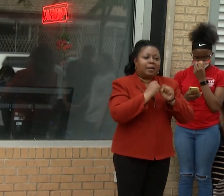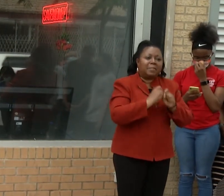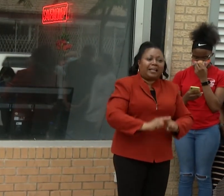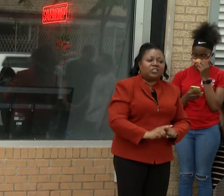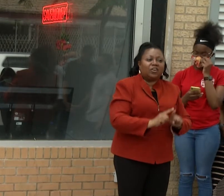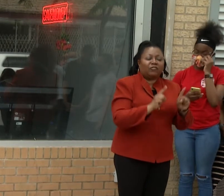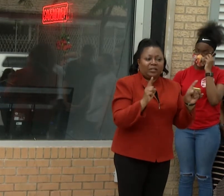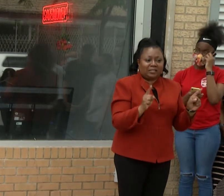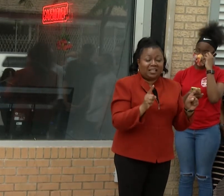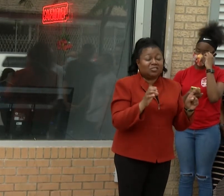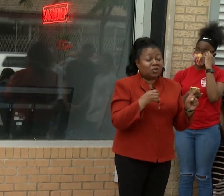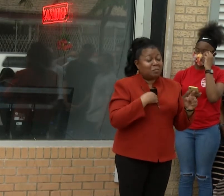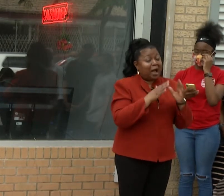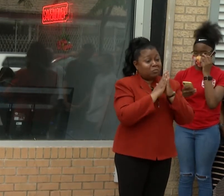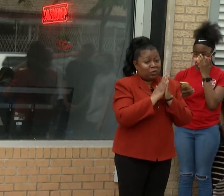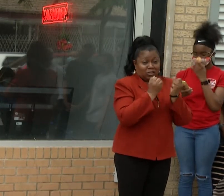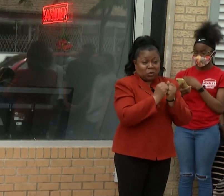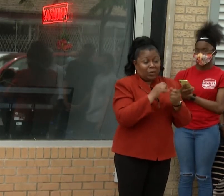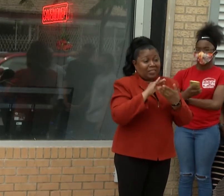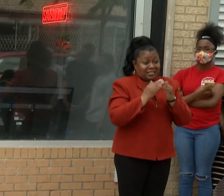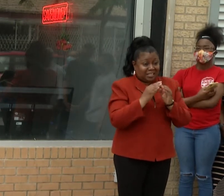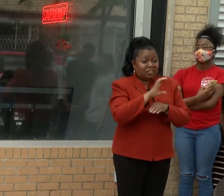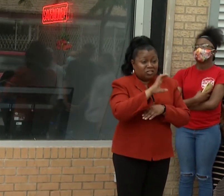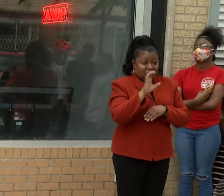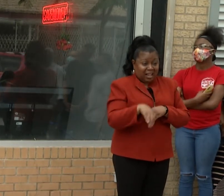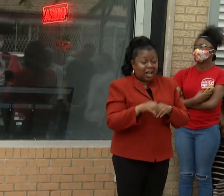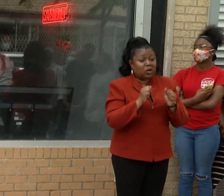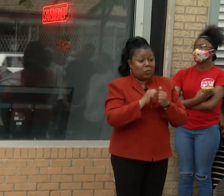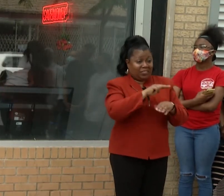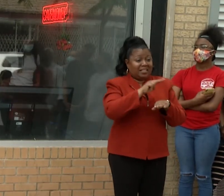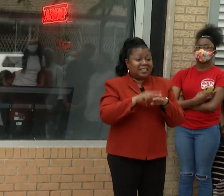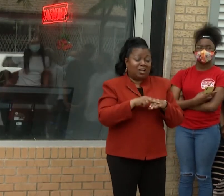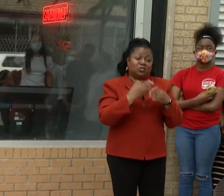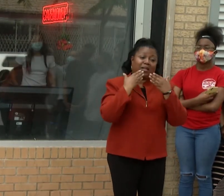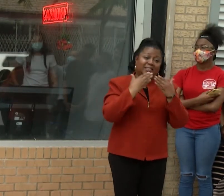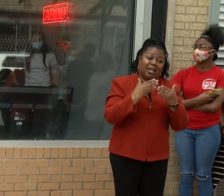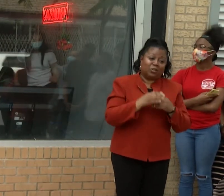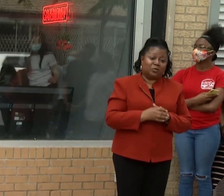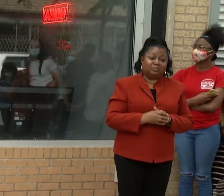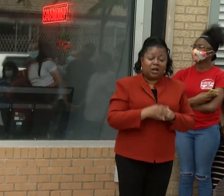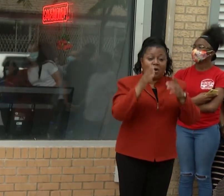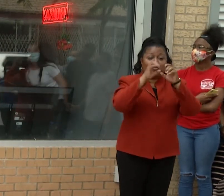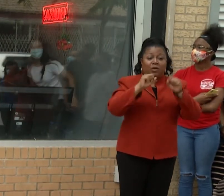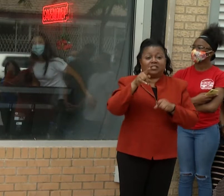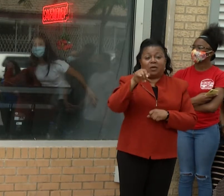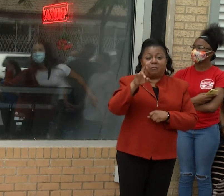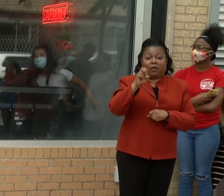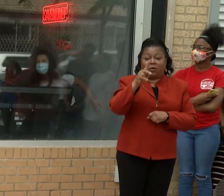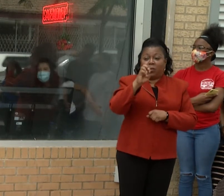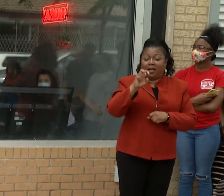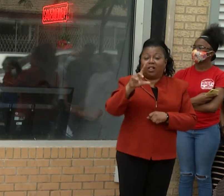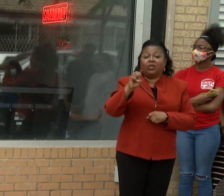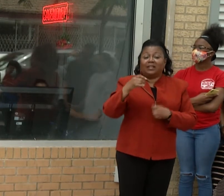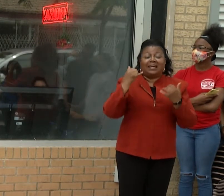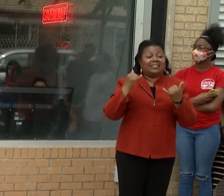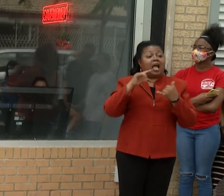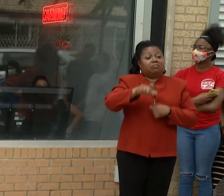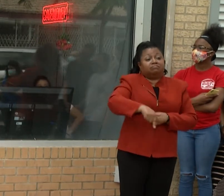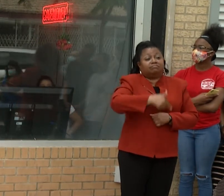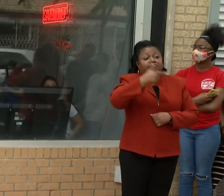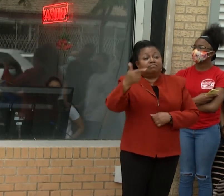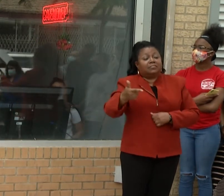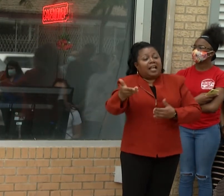a difference. And so my prayers are with the city of Chicago and with the nation. Thank you, President Preckwinkle. And now I'd like